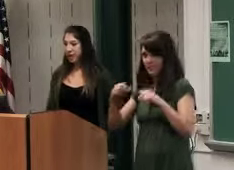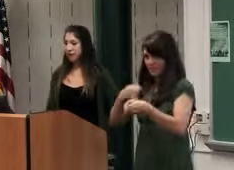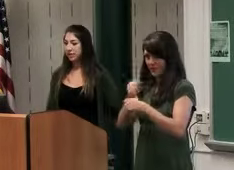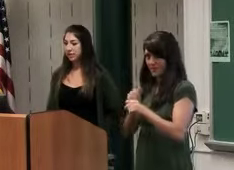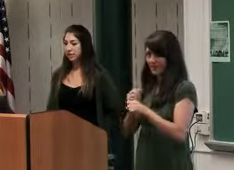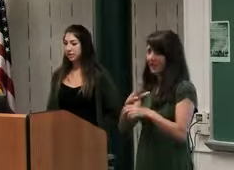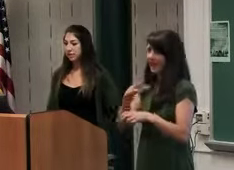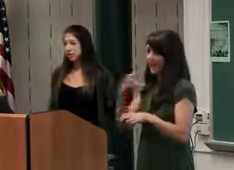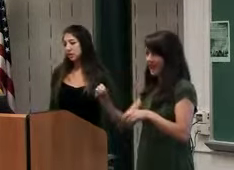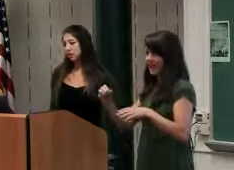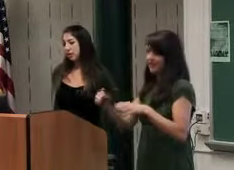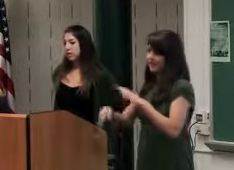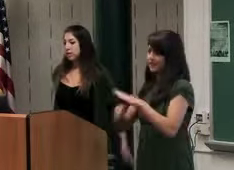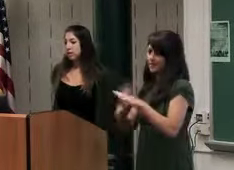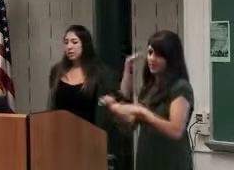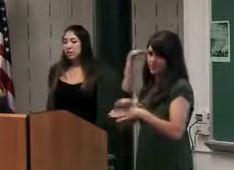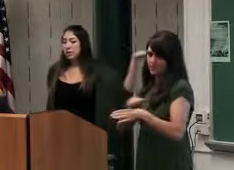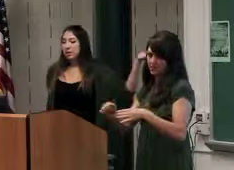And soccer practices.